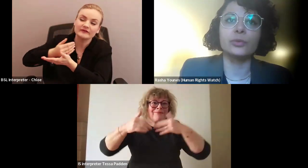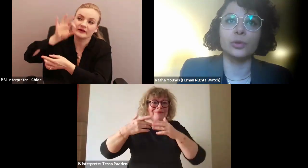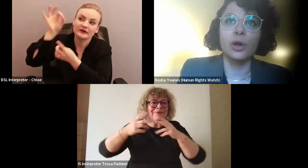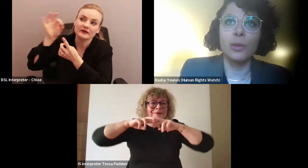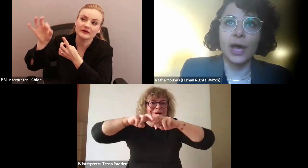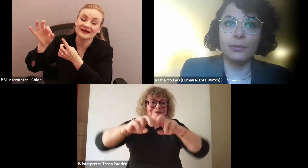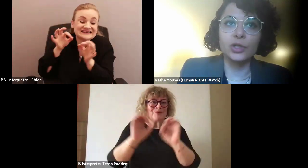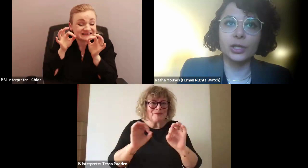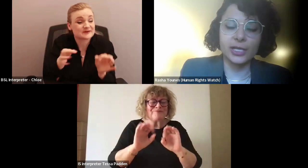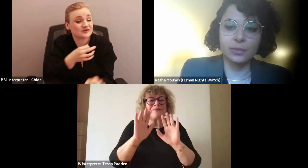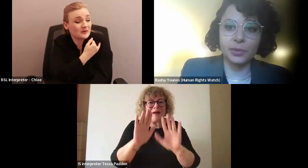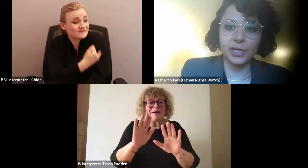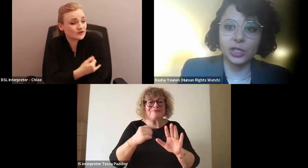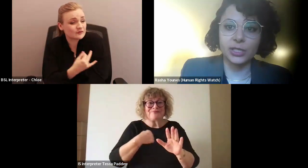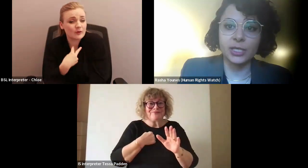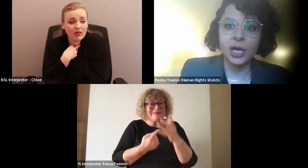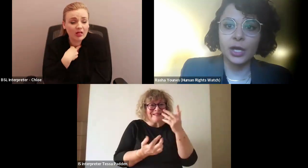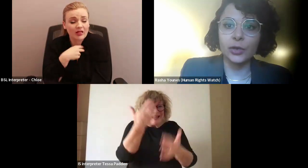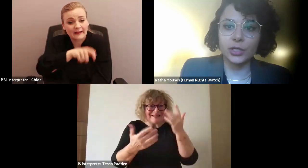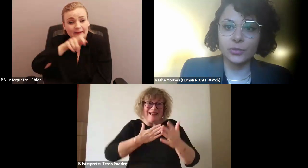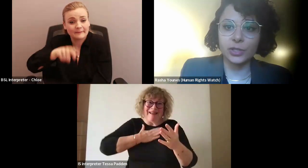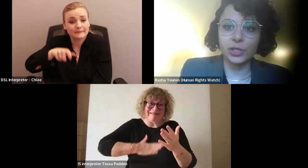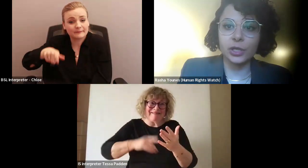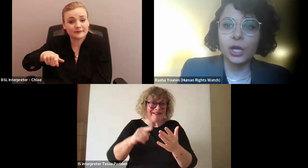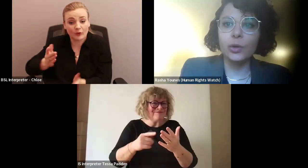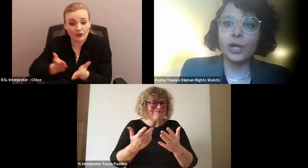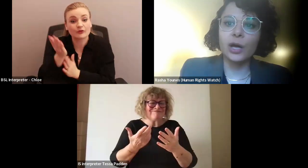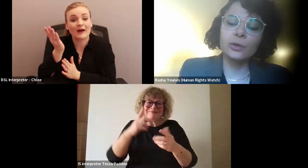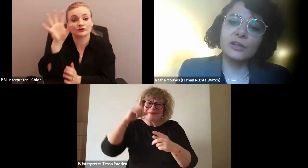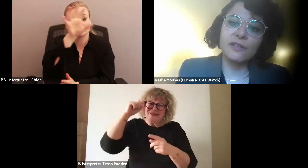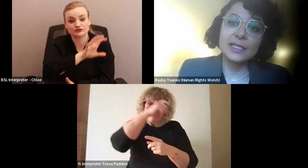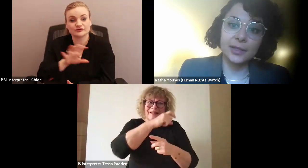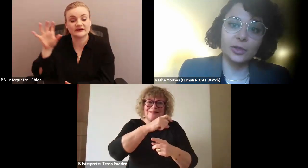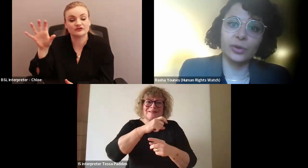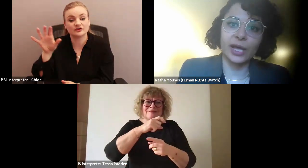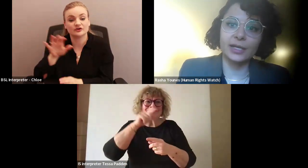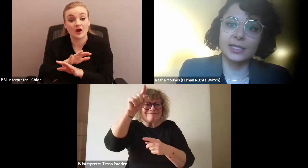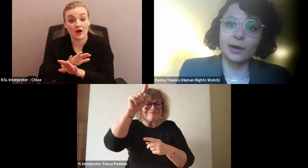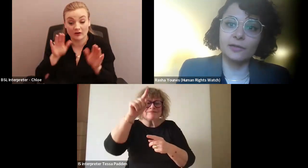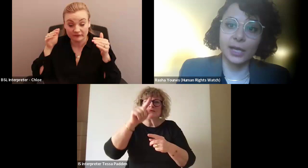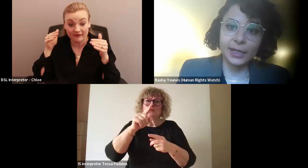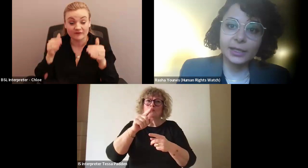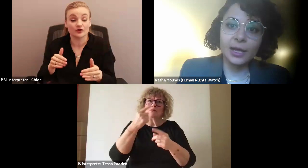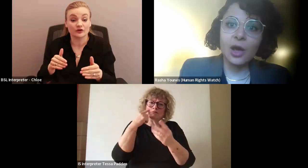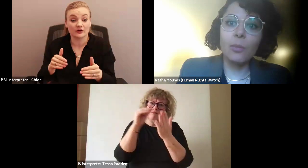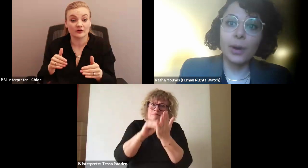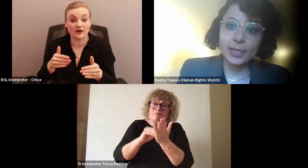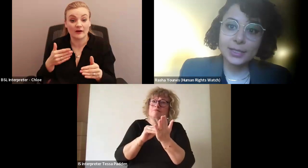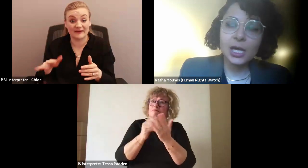most vulnerable and marginalized populations across the region, who not only face legal precarity